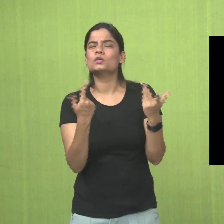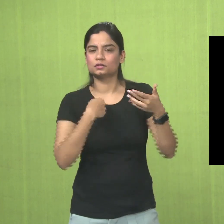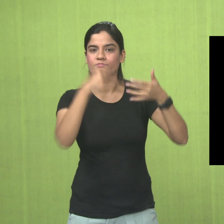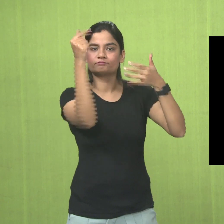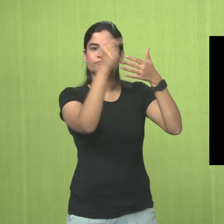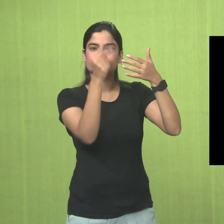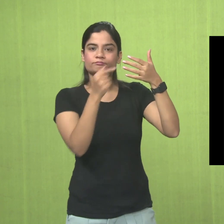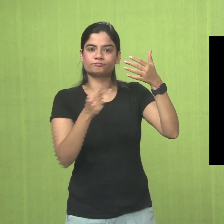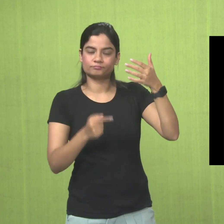Let me explain.